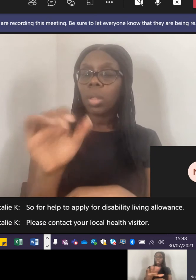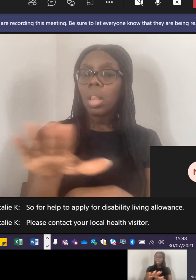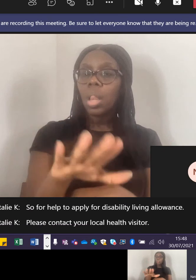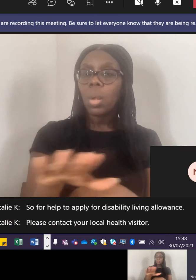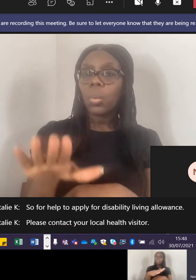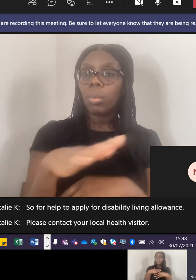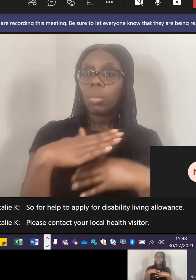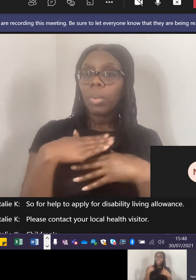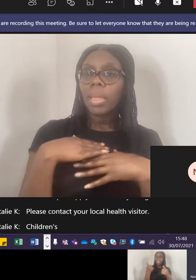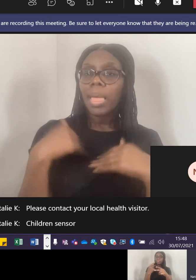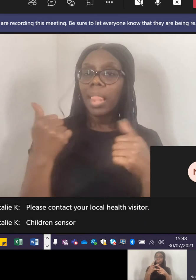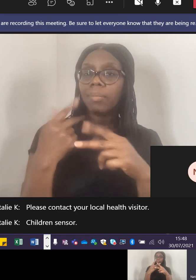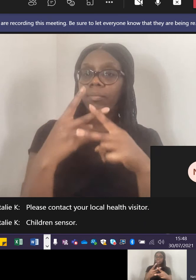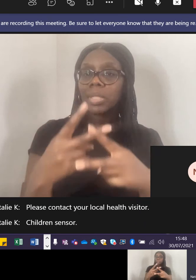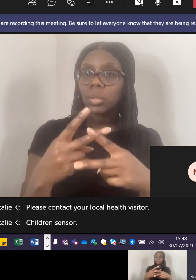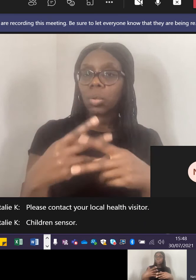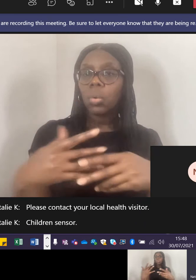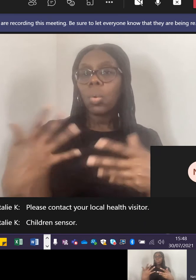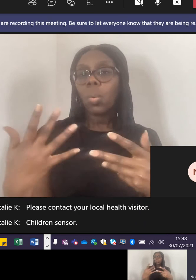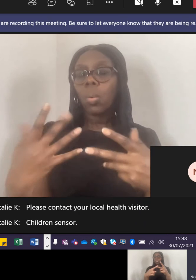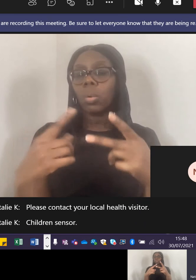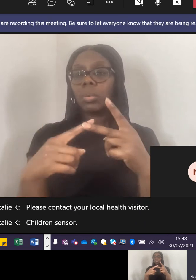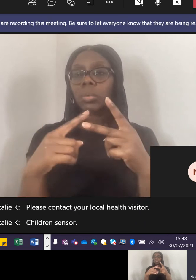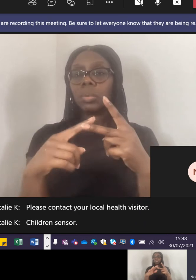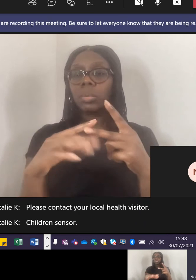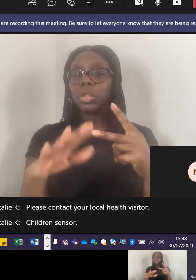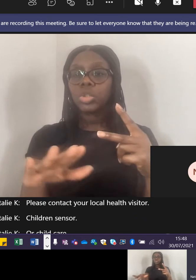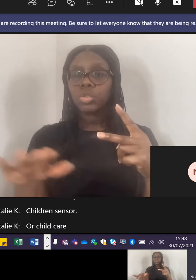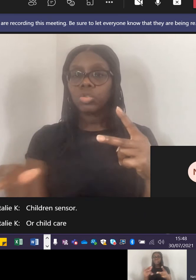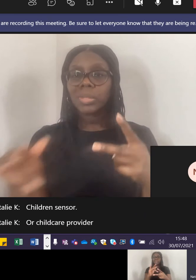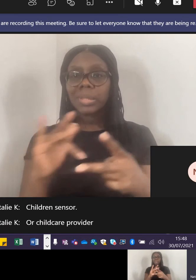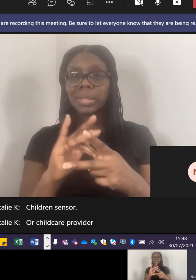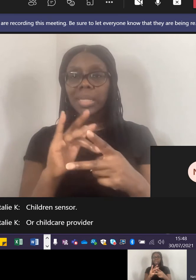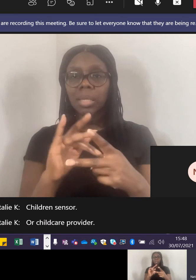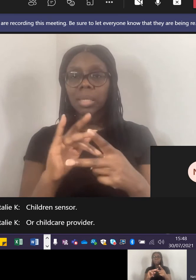children's centre, or childcare provider.